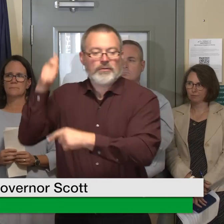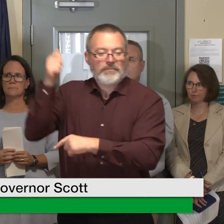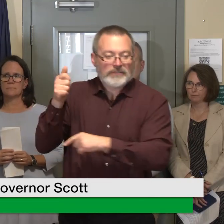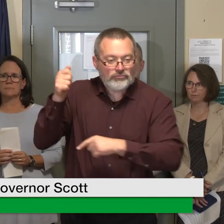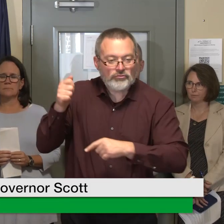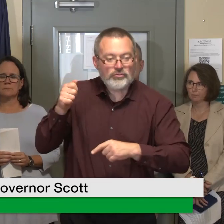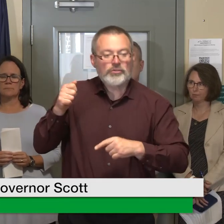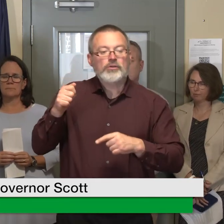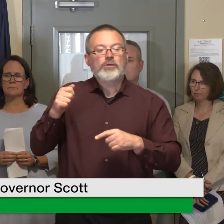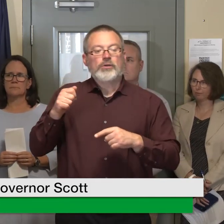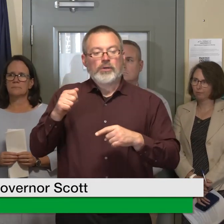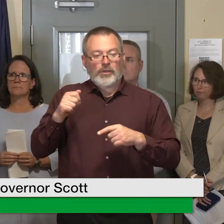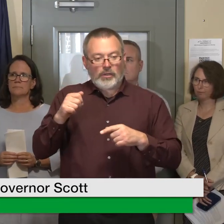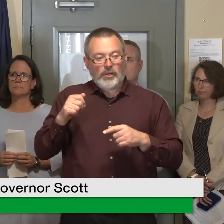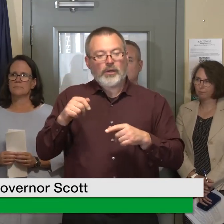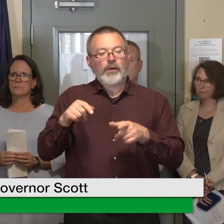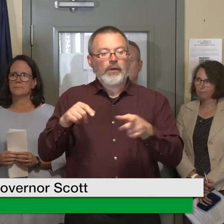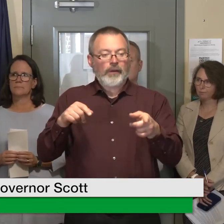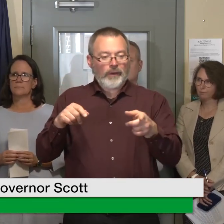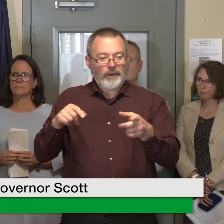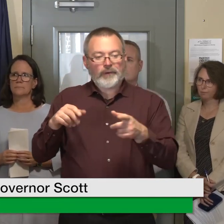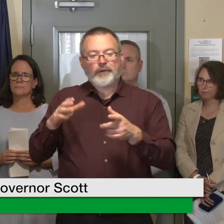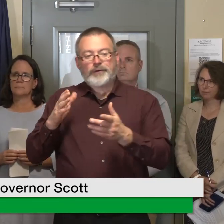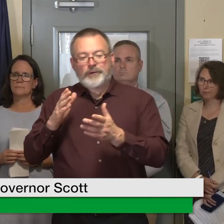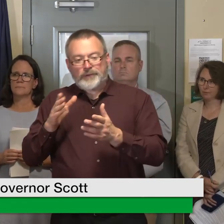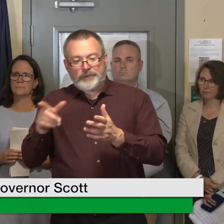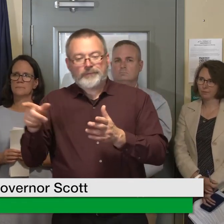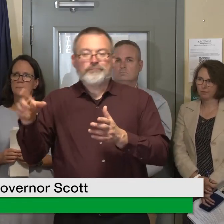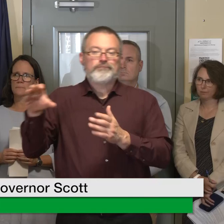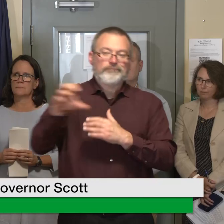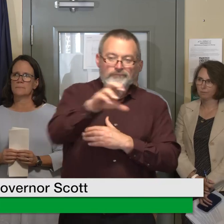pensions and then into the general fund reserves.